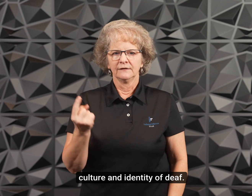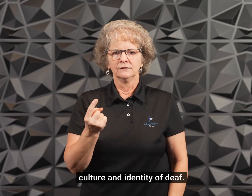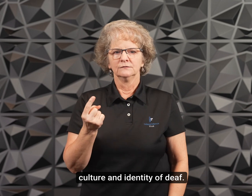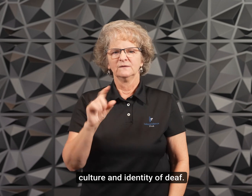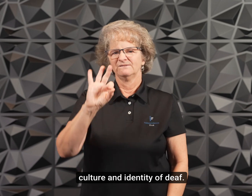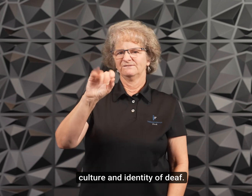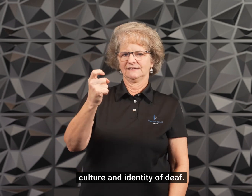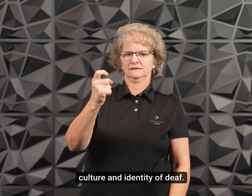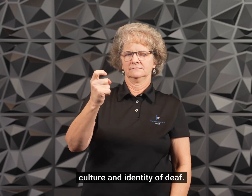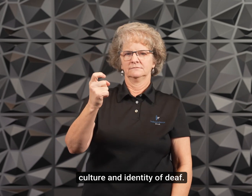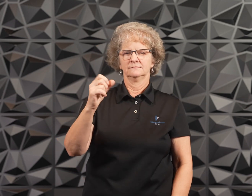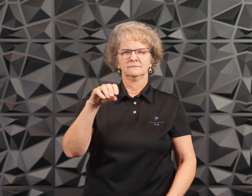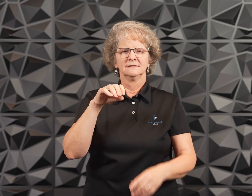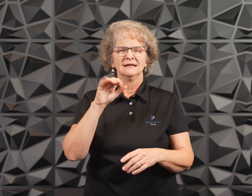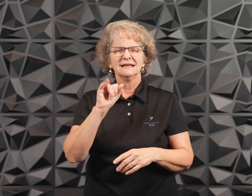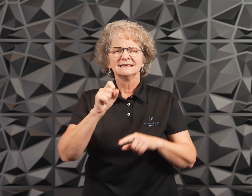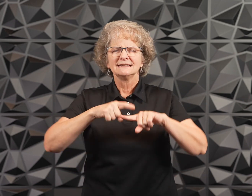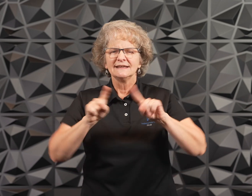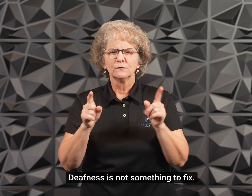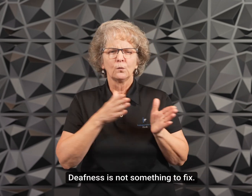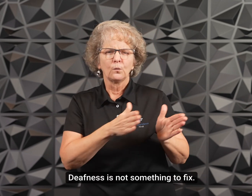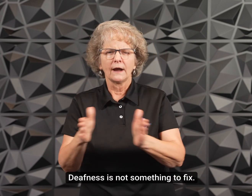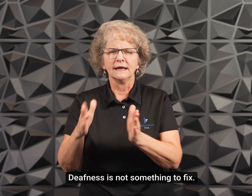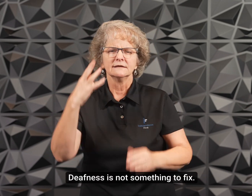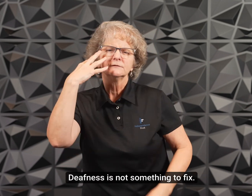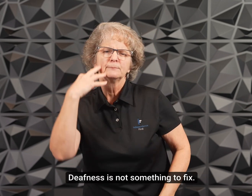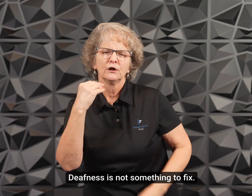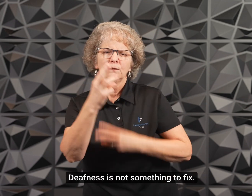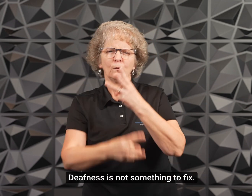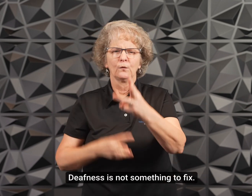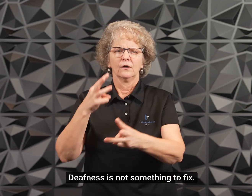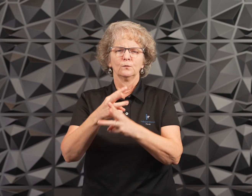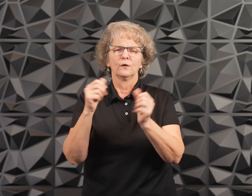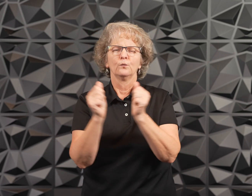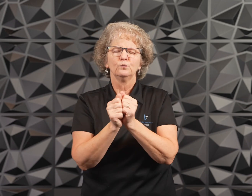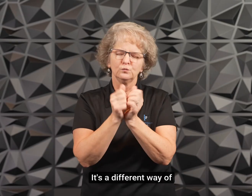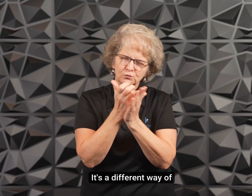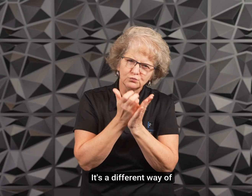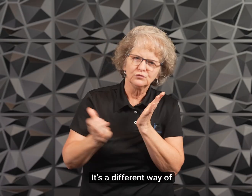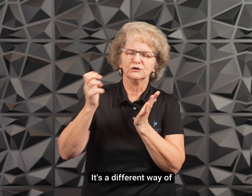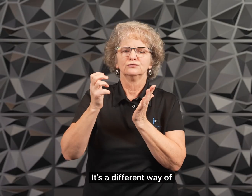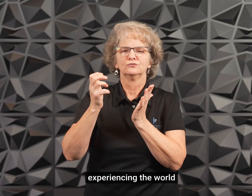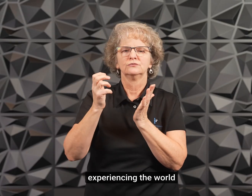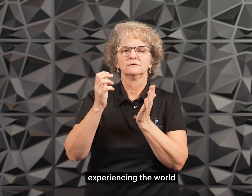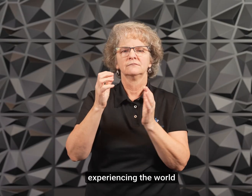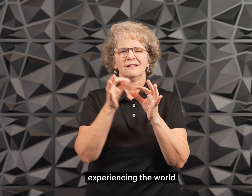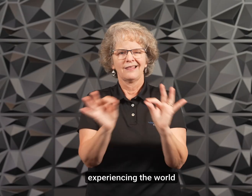and identity of deaf. Deafness is not something to fix. It's a different way of experiencing the